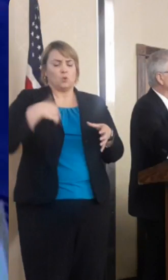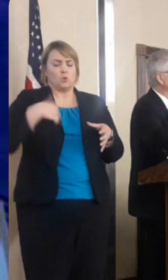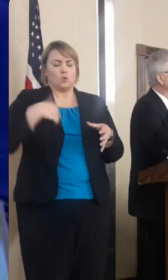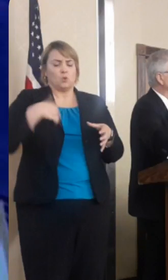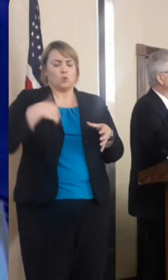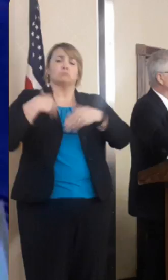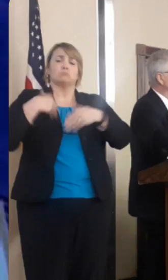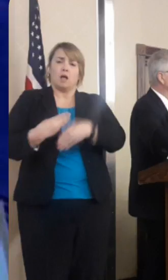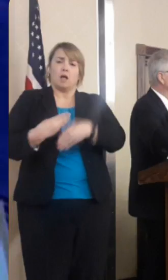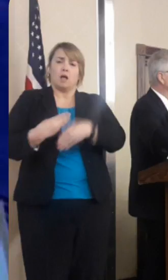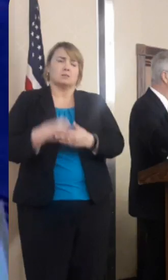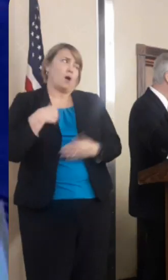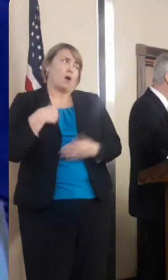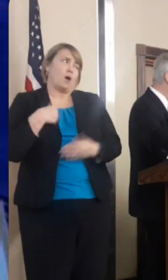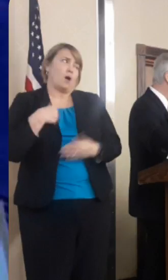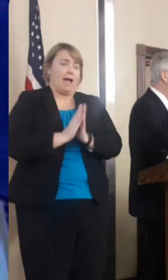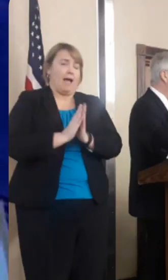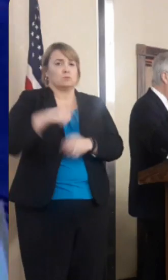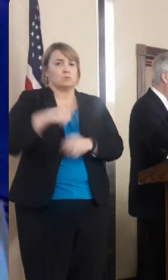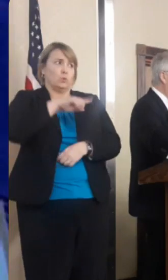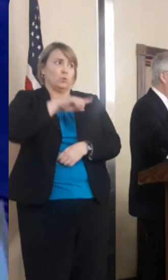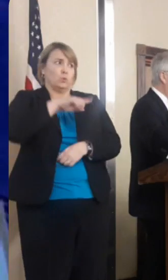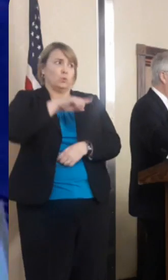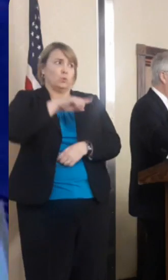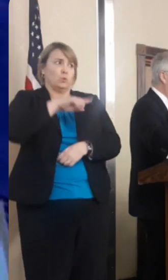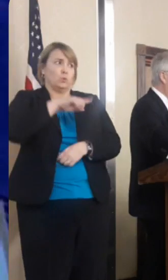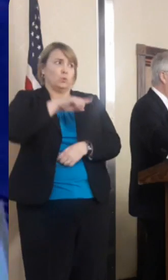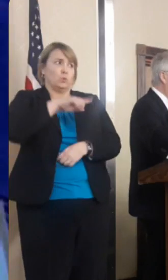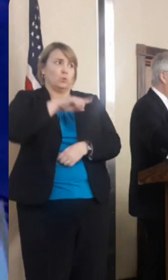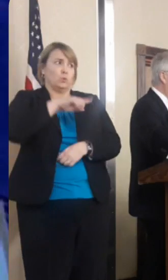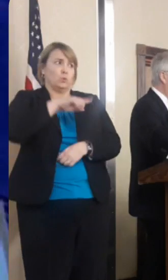to go ahead and support this. Thank you very much, Mr.